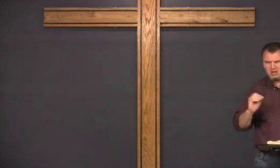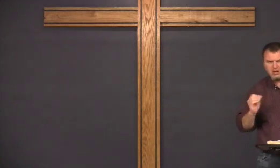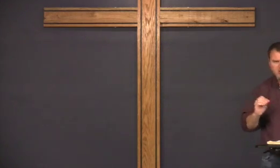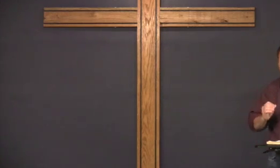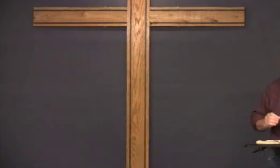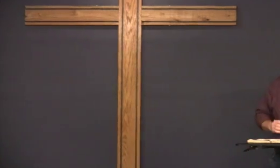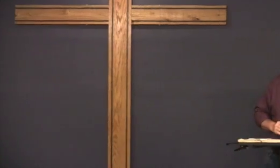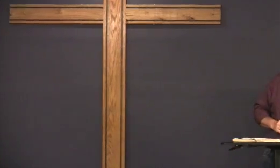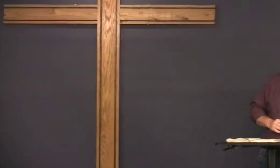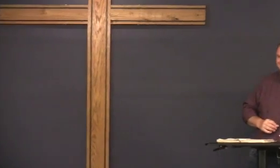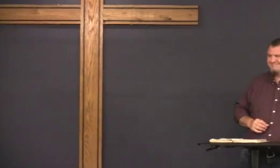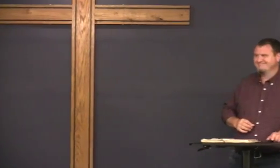None.